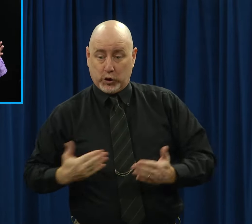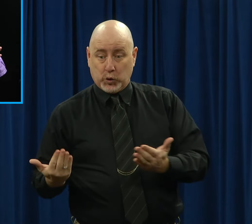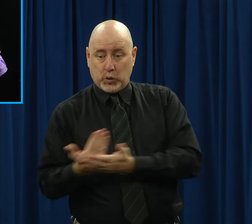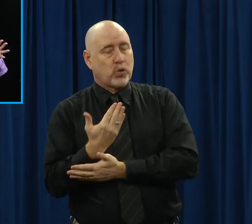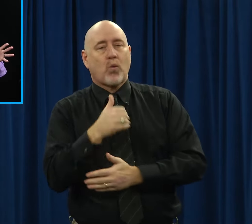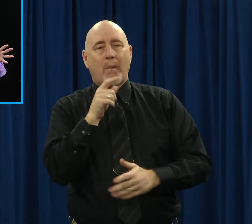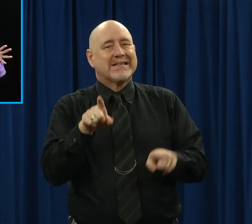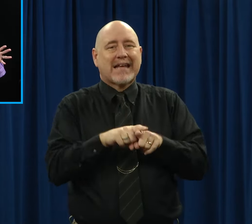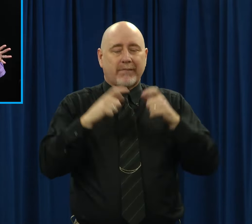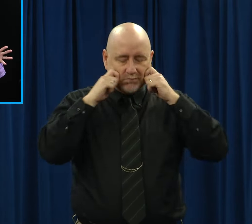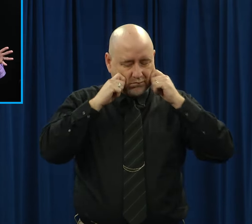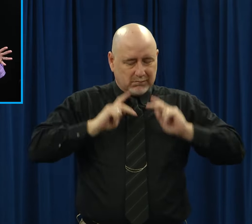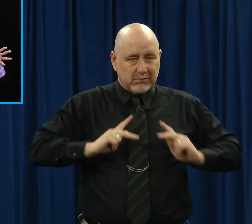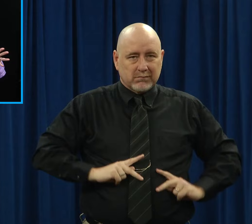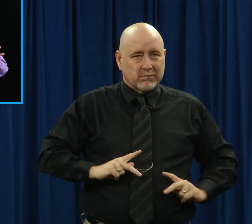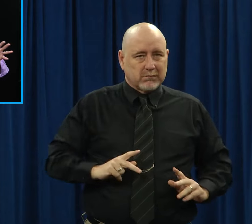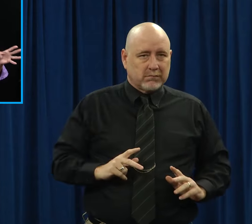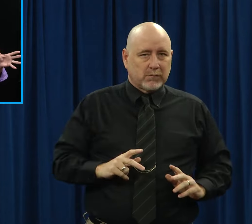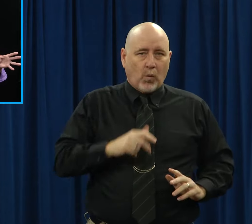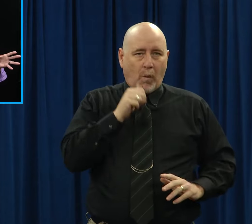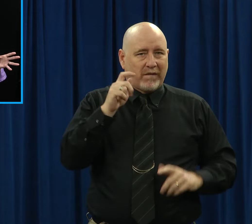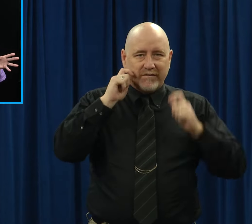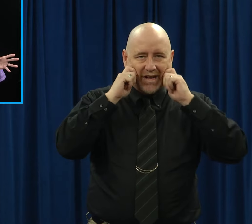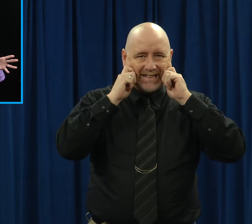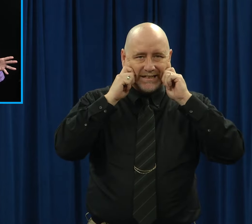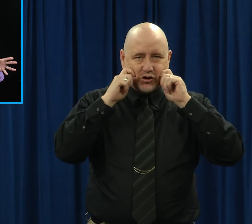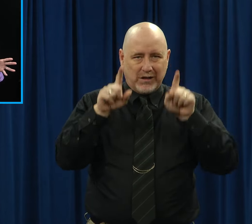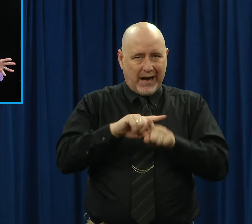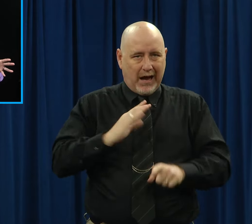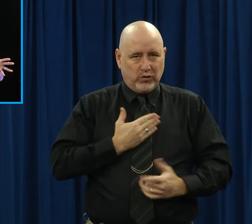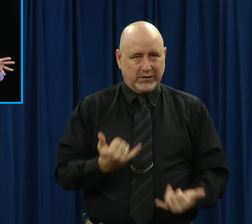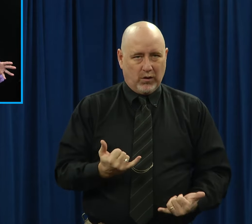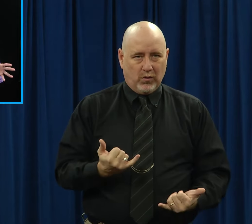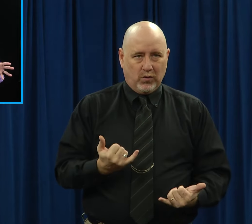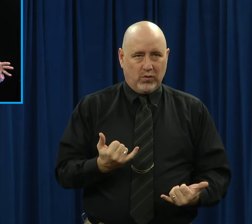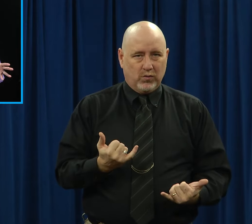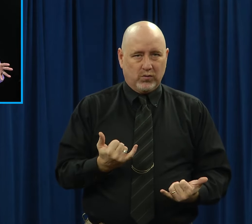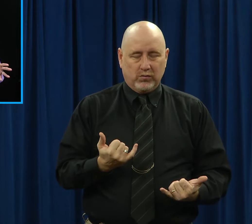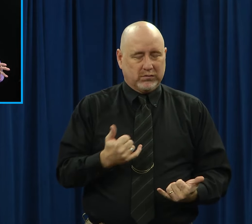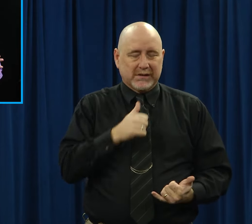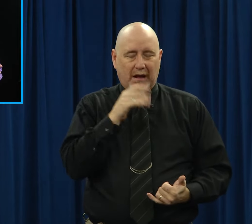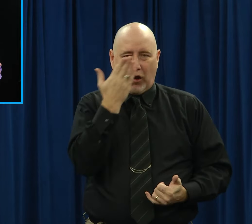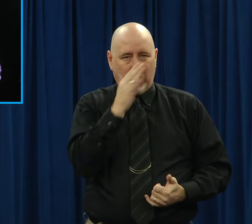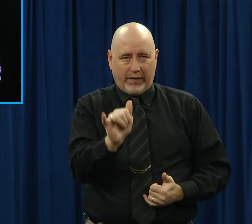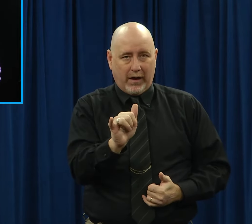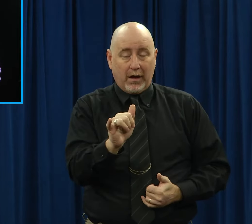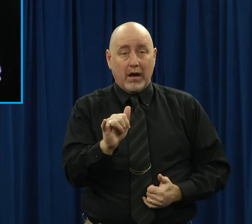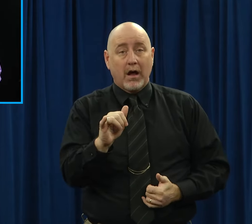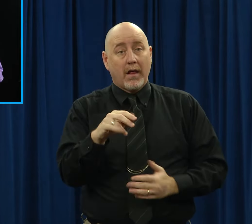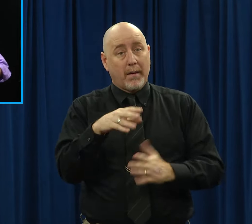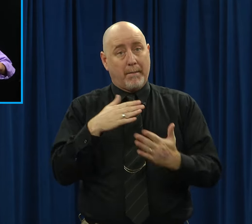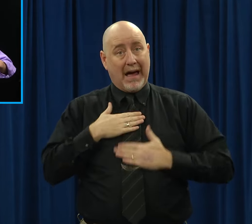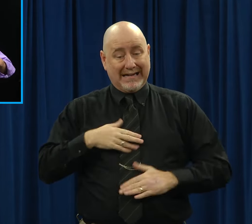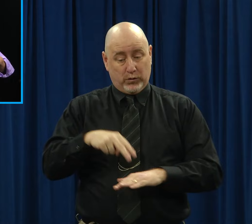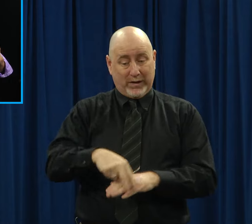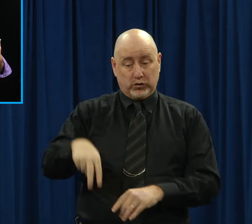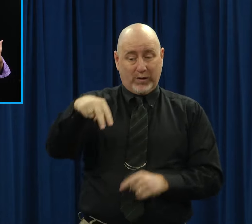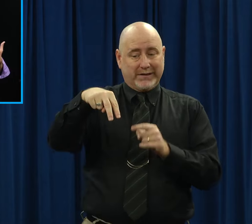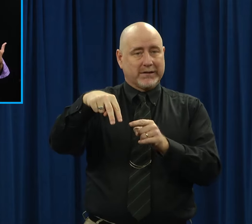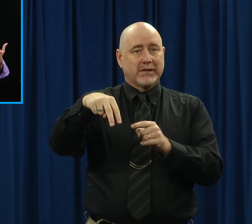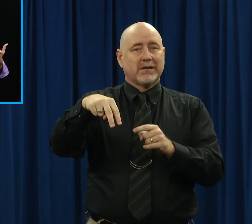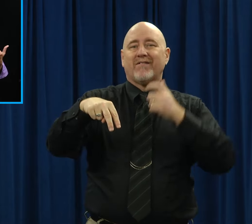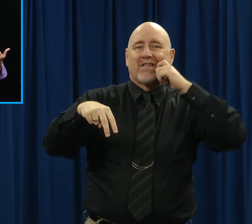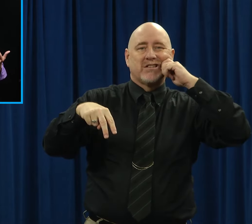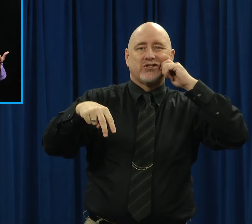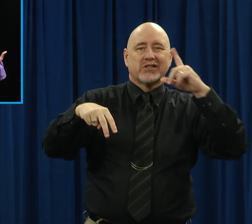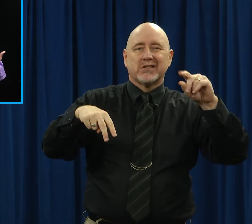new body is going to be different. The resurrected body is not going to be like the physical body that we have now. The resurrected